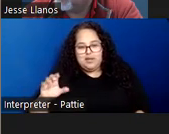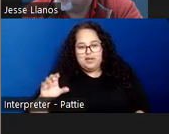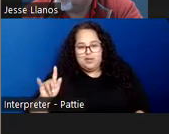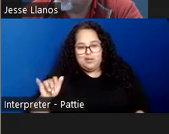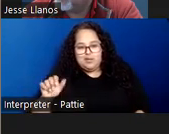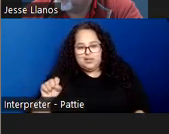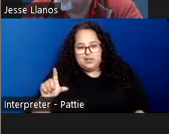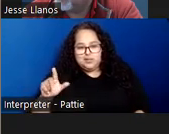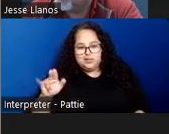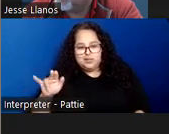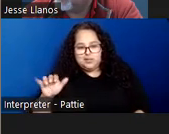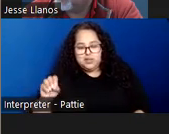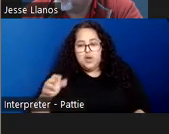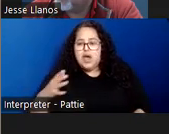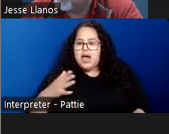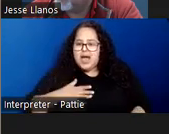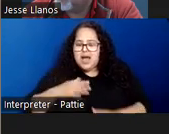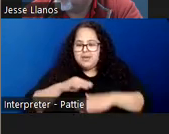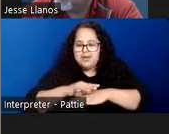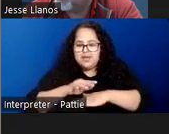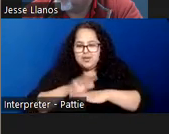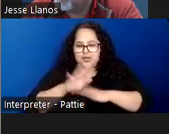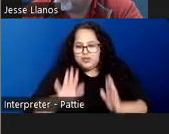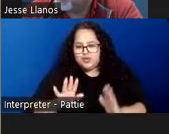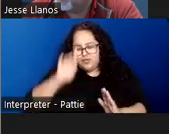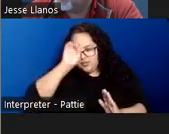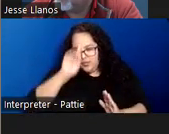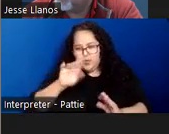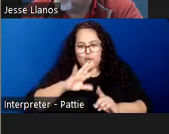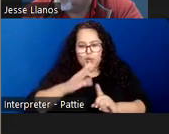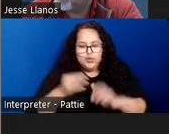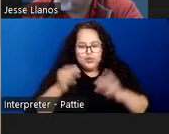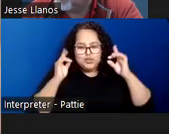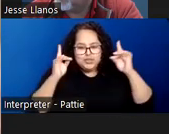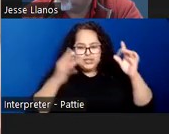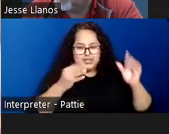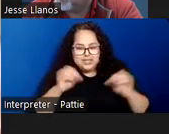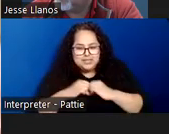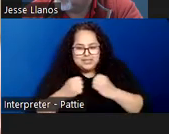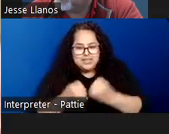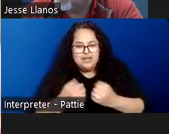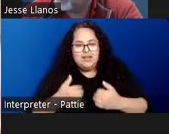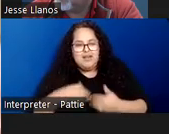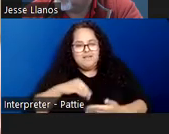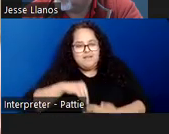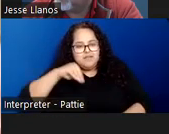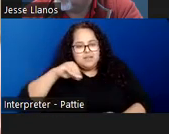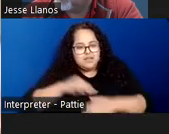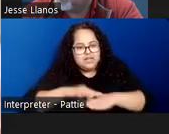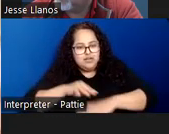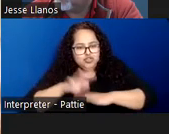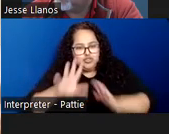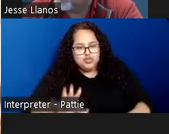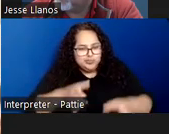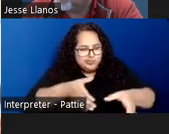of the Culture, Education, and Society pathway counselors at Fresno City College. We have counselors with expertise from your major who work